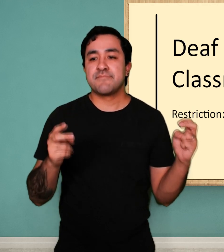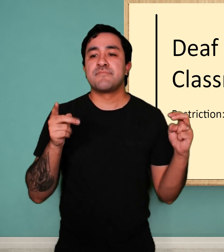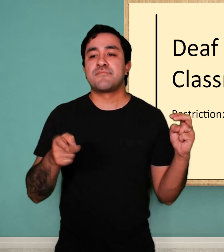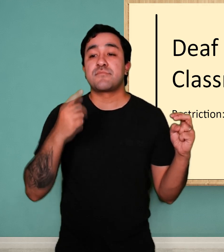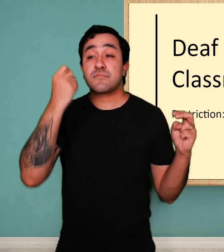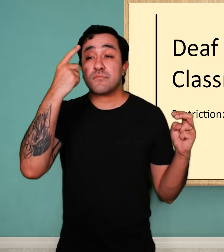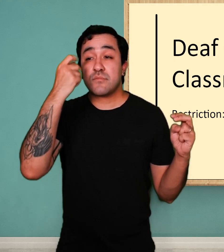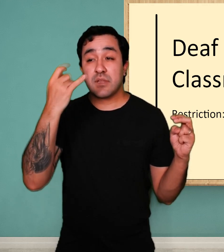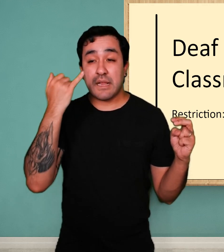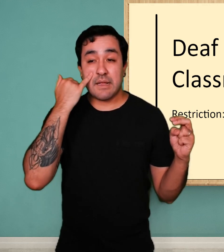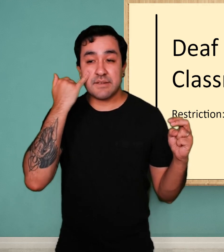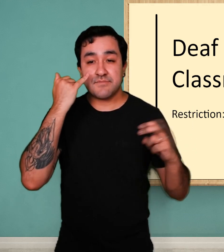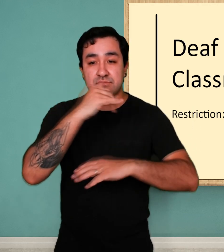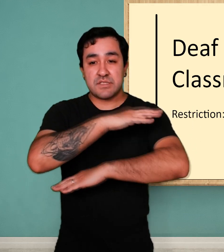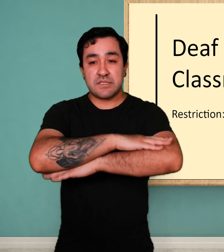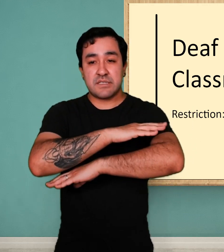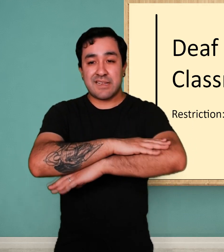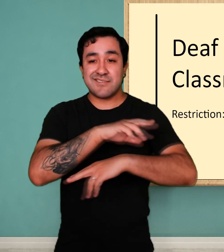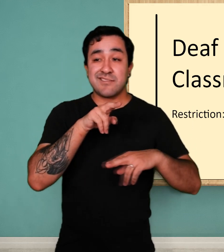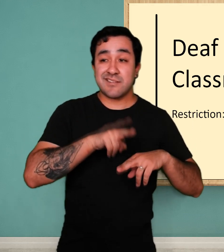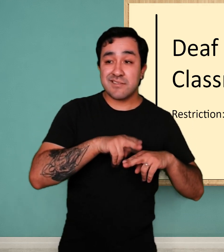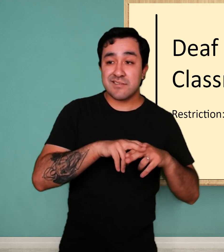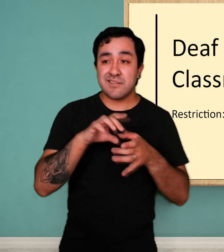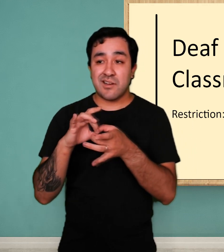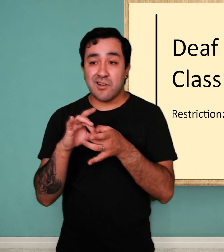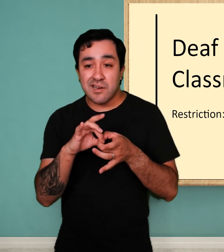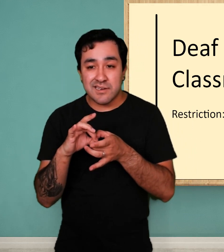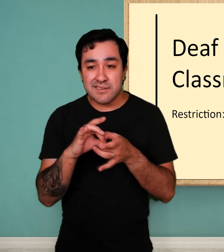it. Desks should be a separate chair and table instead of